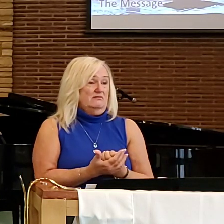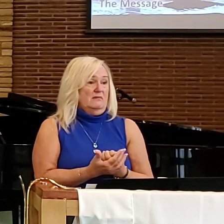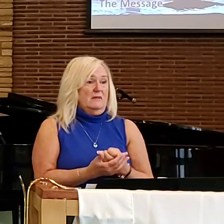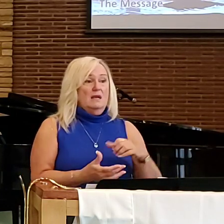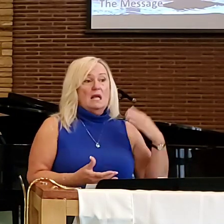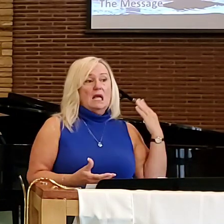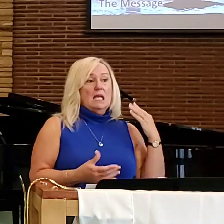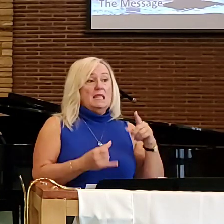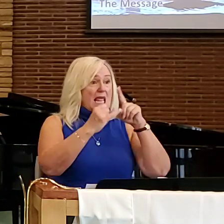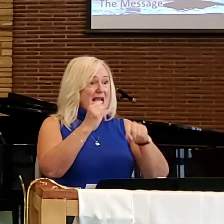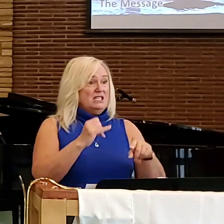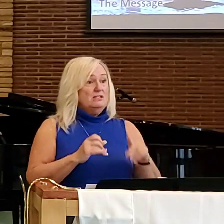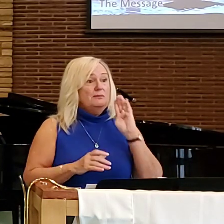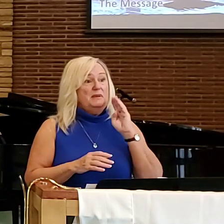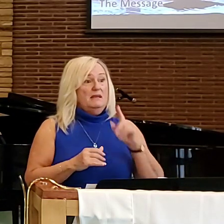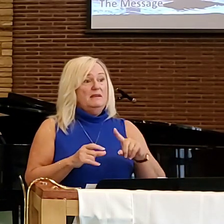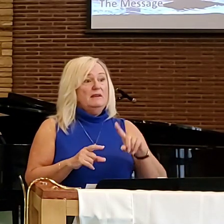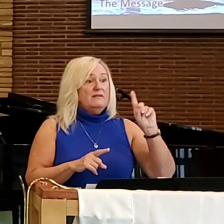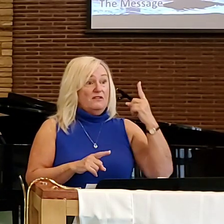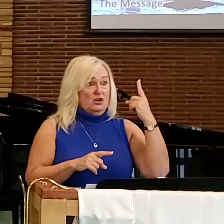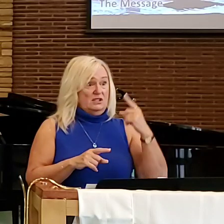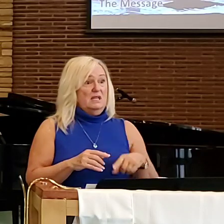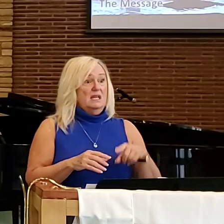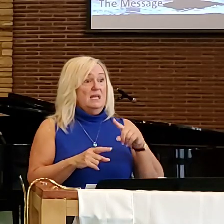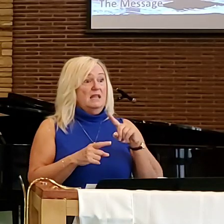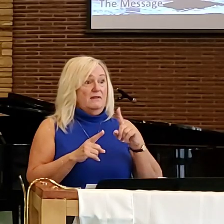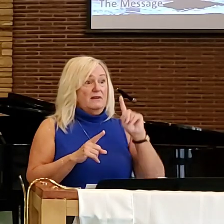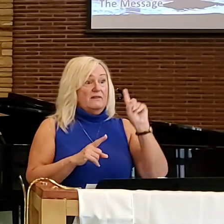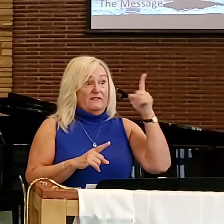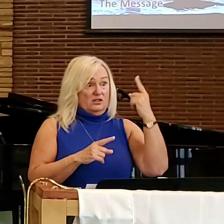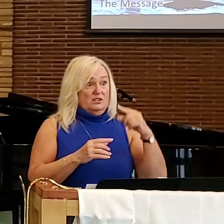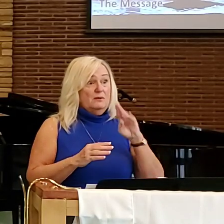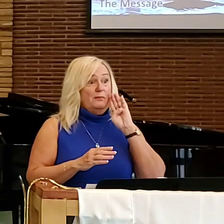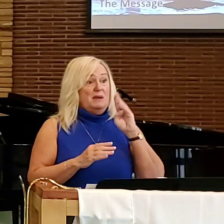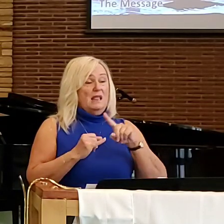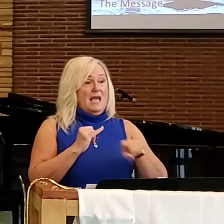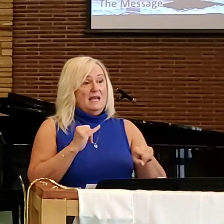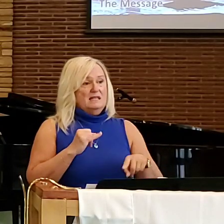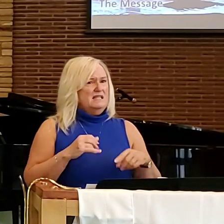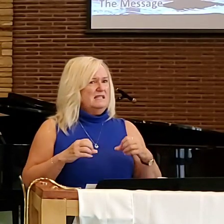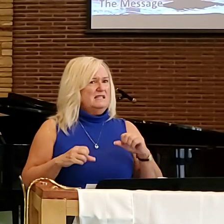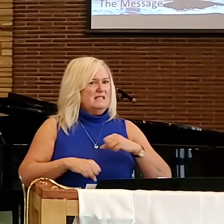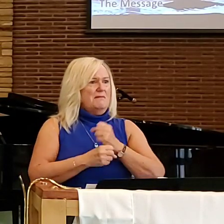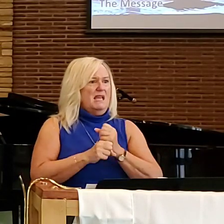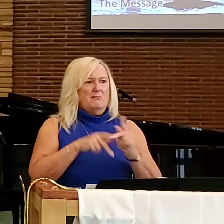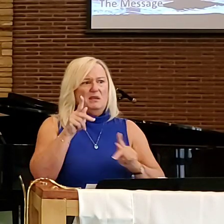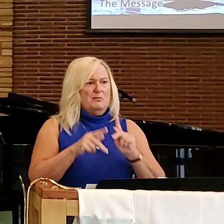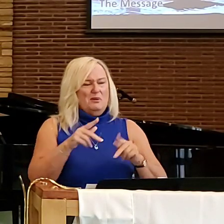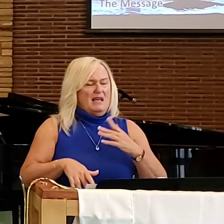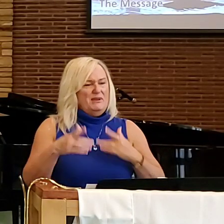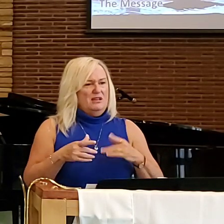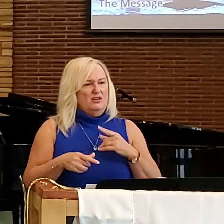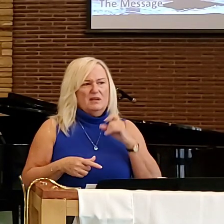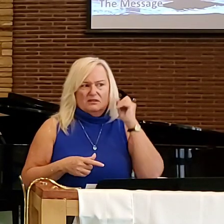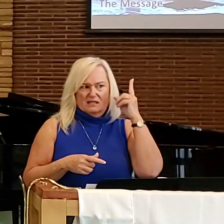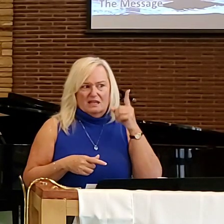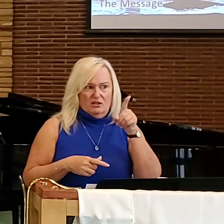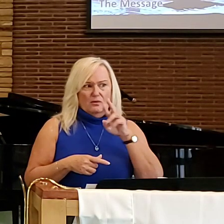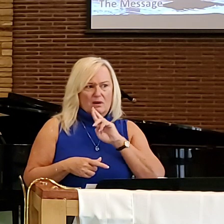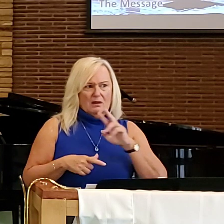the last shall be first, and the first shall be last. And that doesn't make very many people happy unless you realize that you're